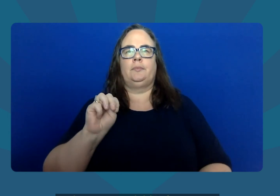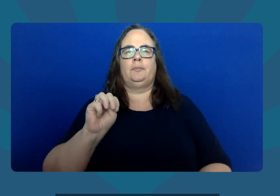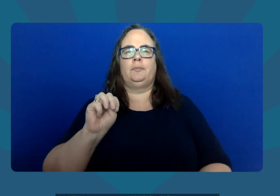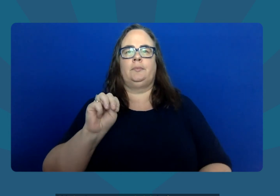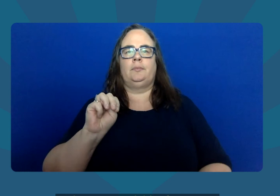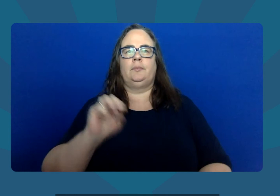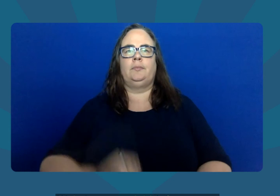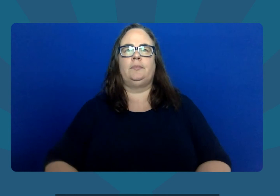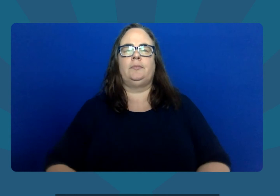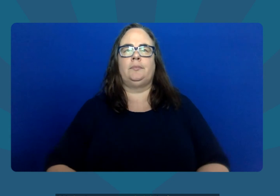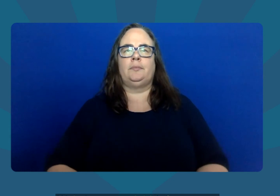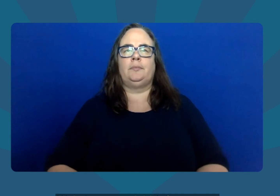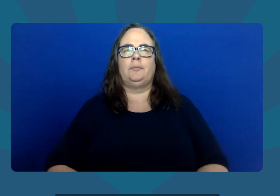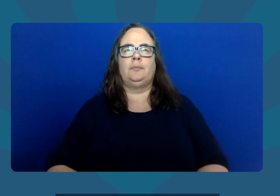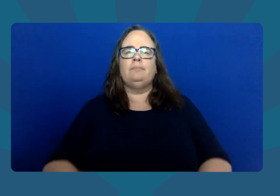www.debbie4az.com.